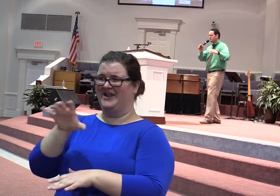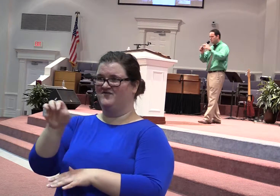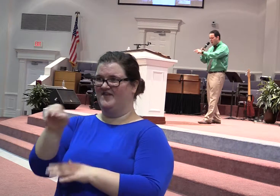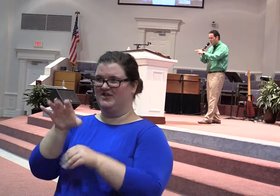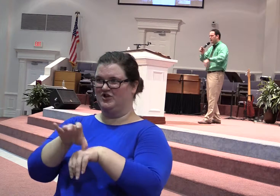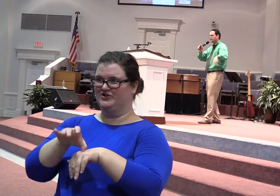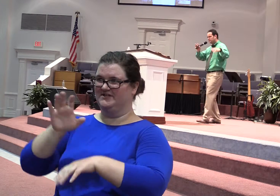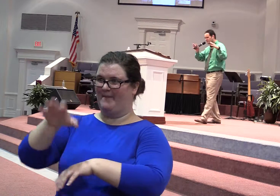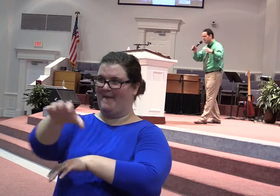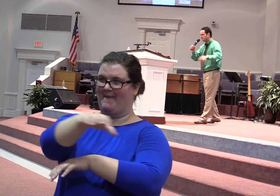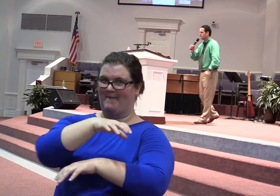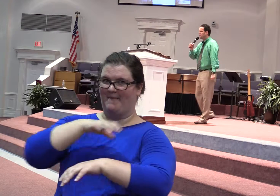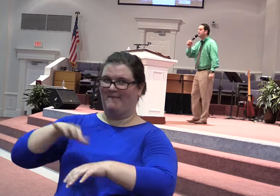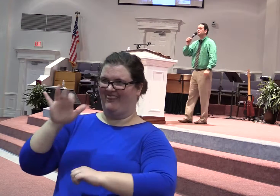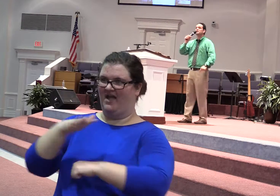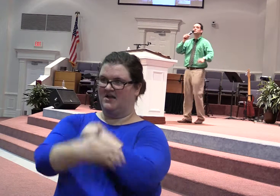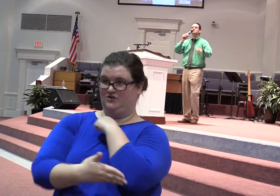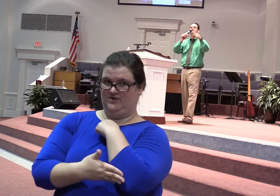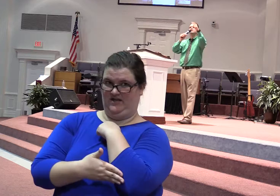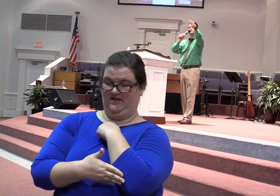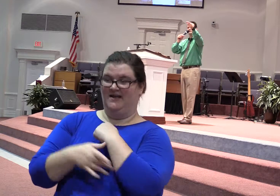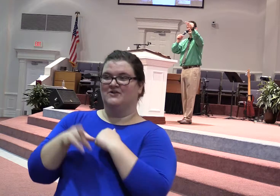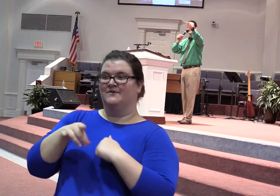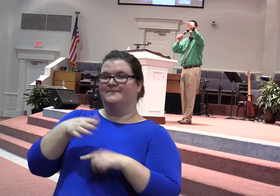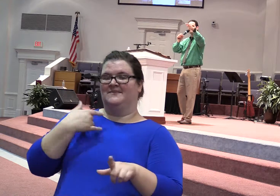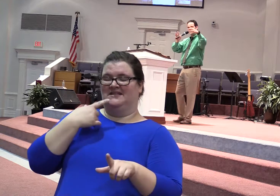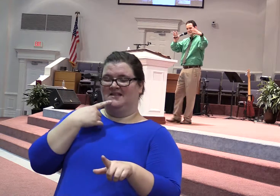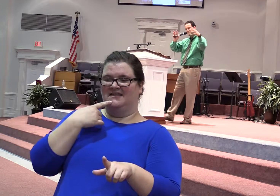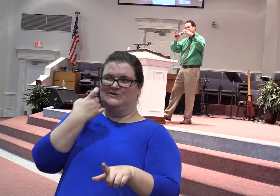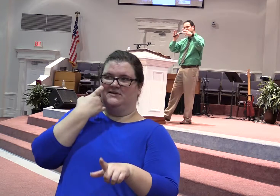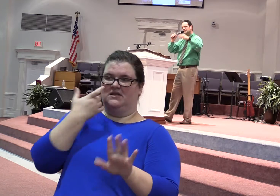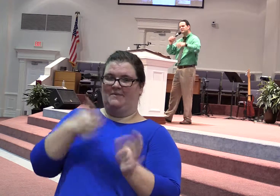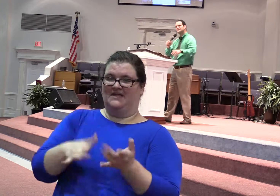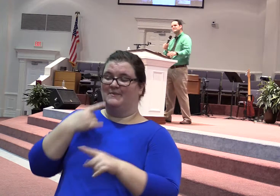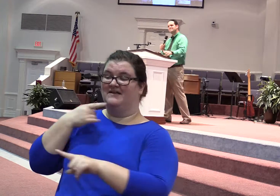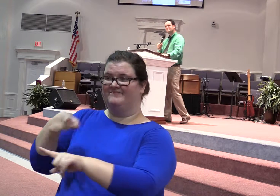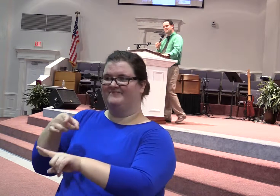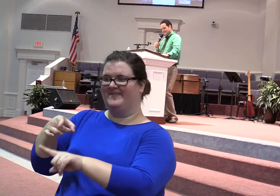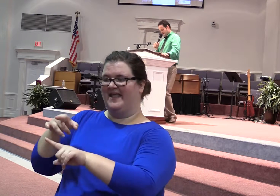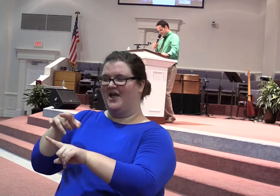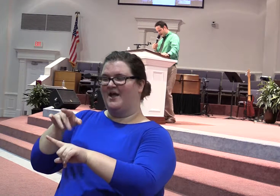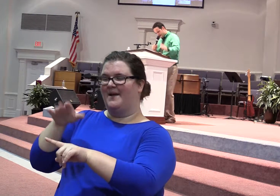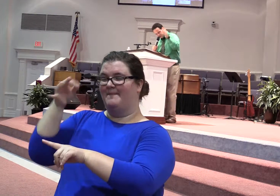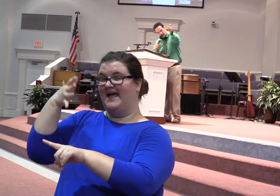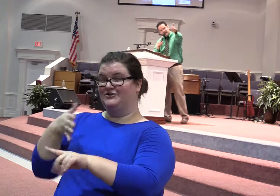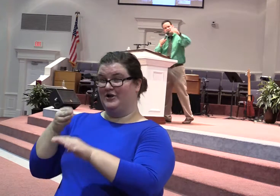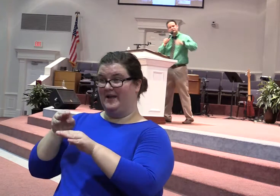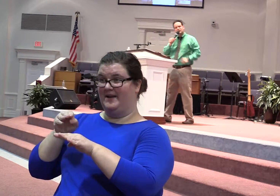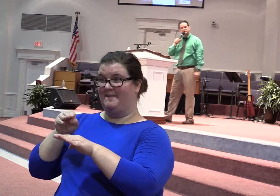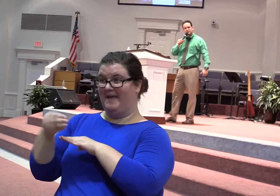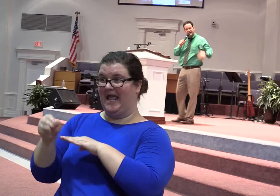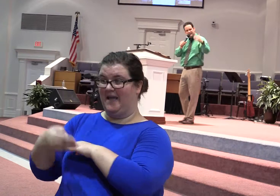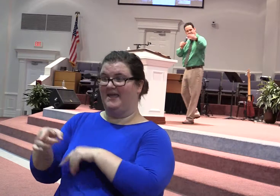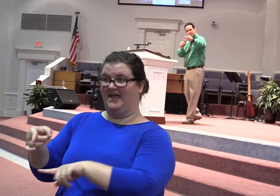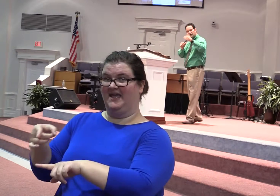said it to you only or to some ministers? No, he said it to his sons, his ministers, that he taught Bible